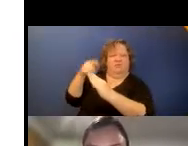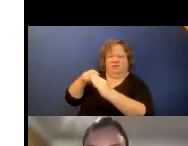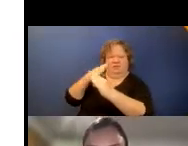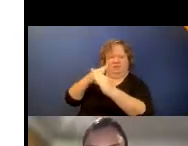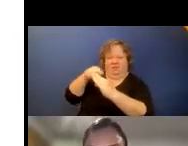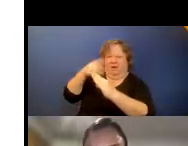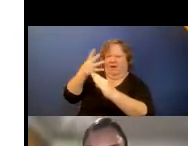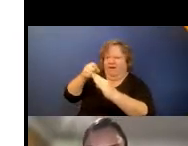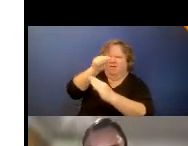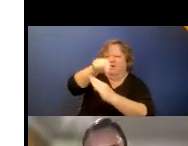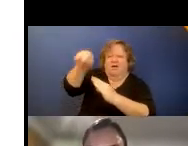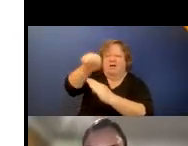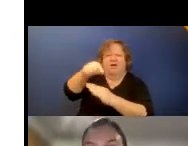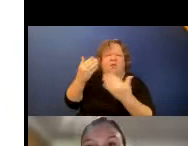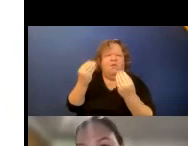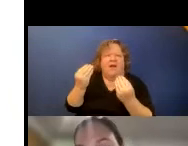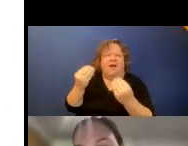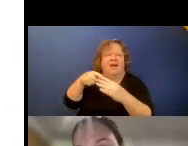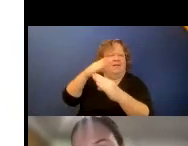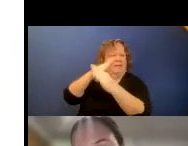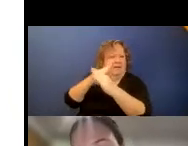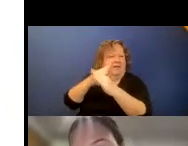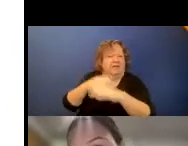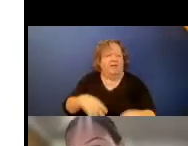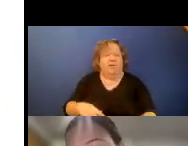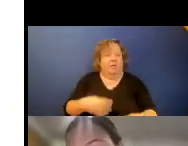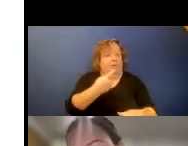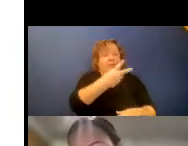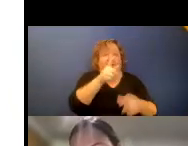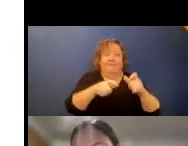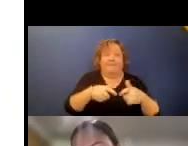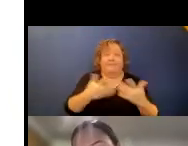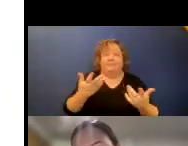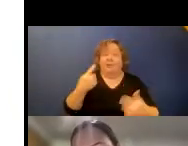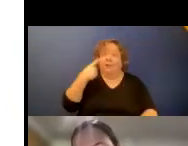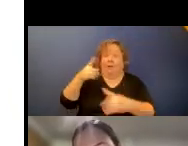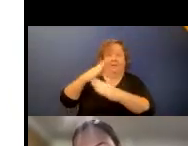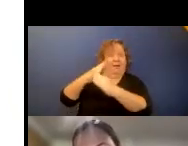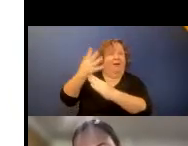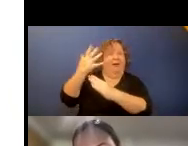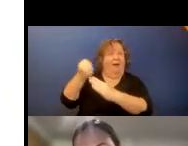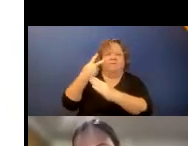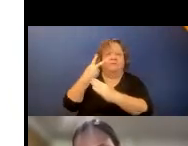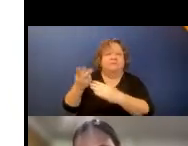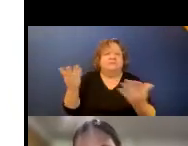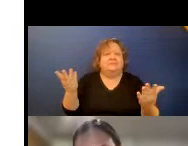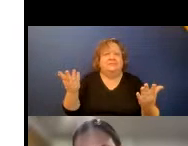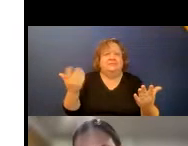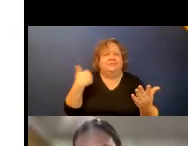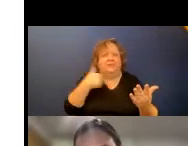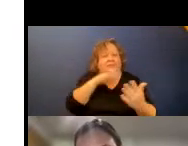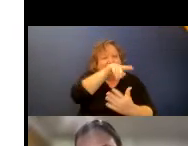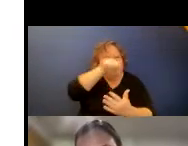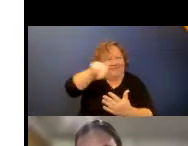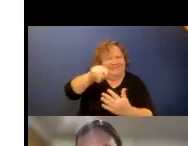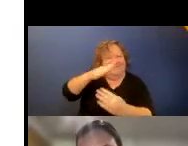meaning, they're not easy for us to find and they're not easy for someone to articulate, so how do we sort of use